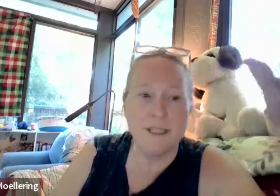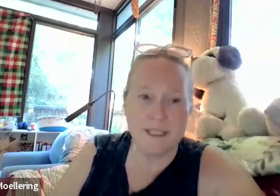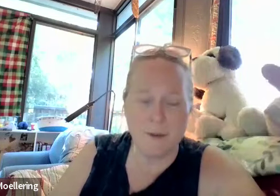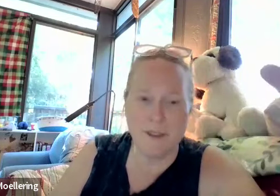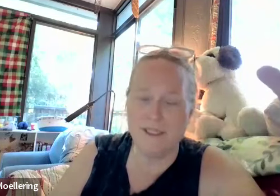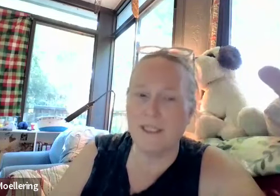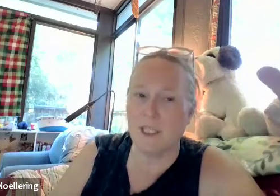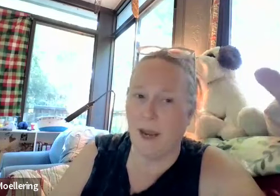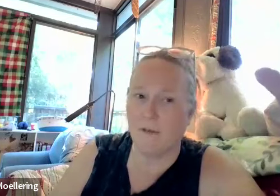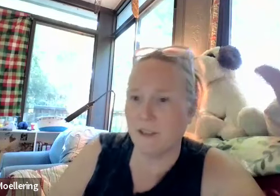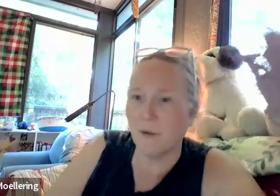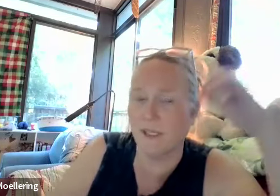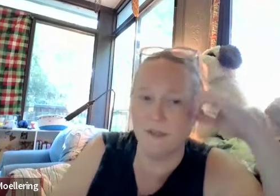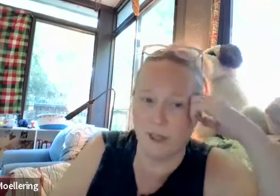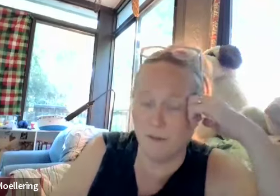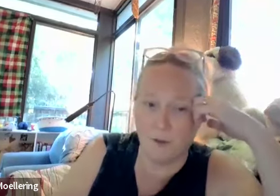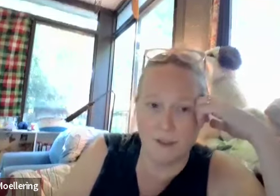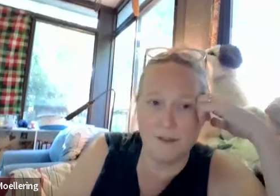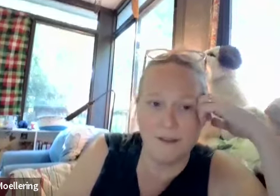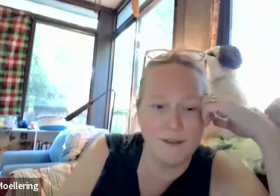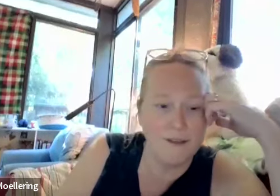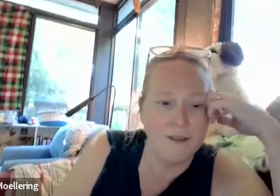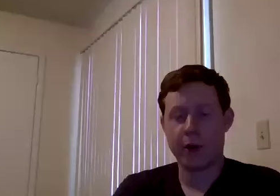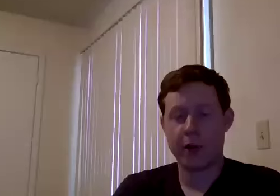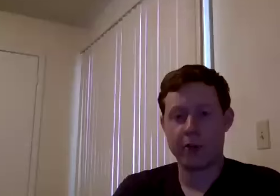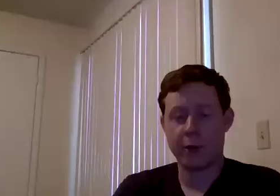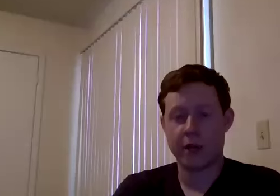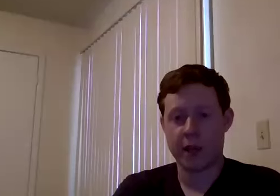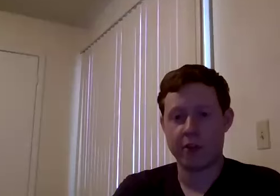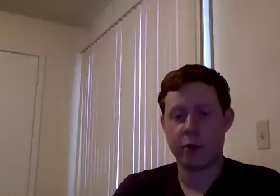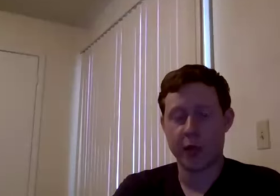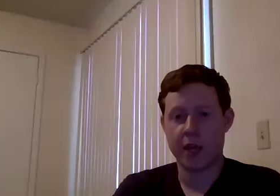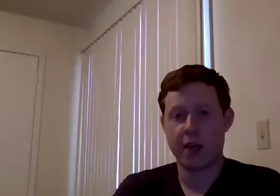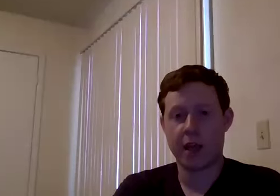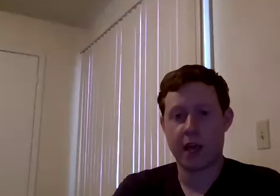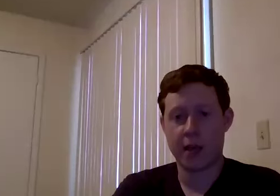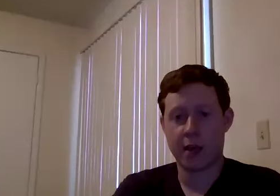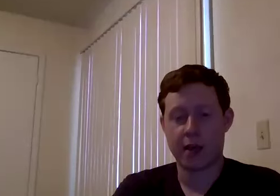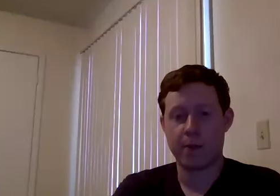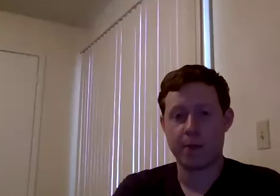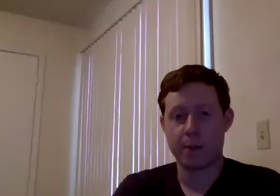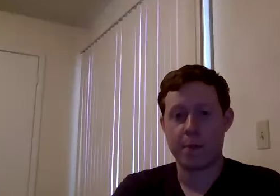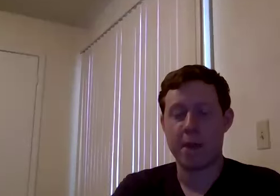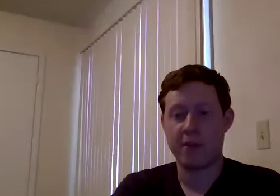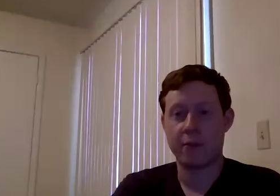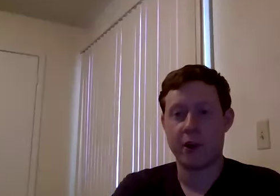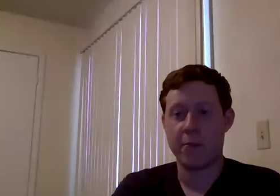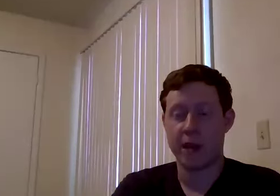to stay with okay. the list that you have. I don't think it's very different. Yeah, I Okay, recall us good. doing days of the week and very